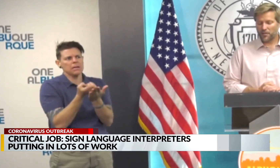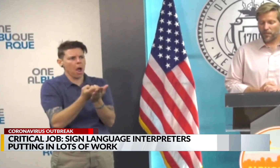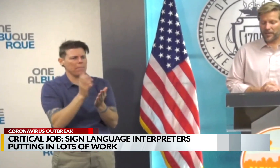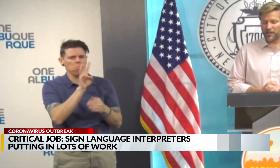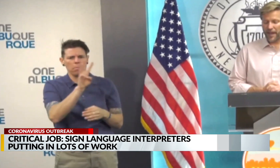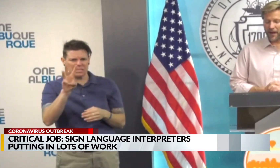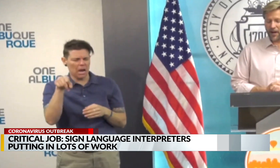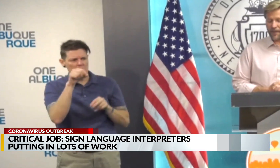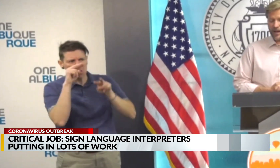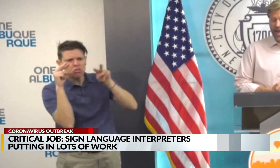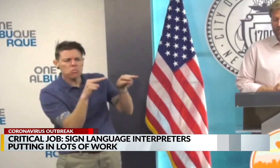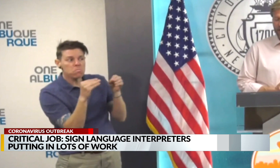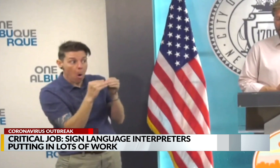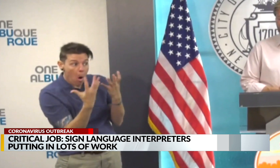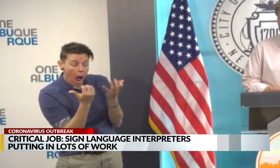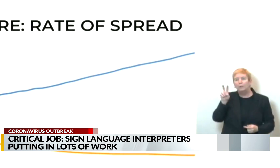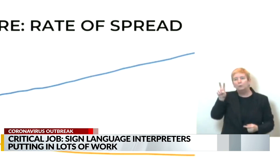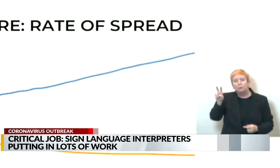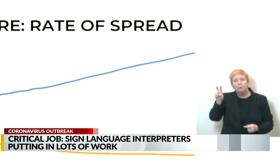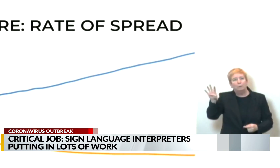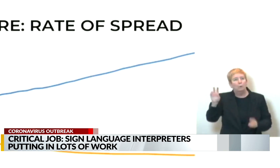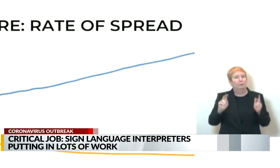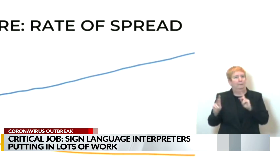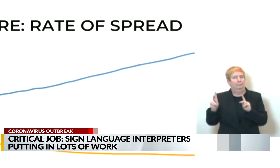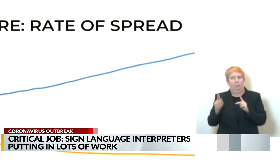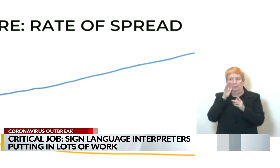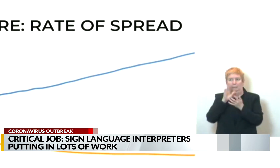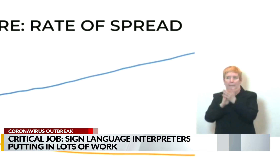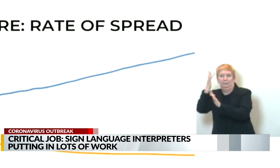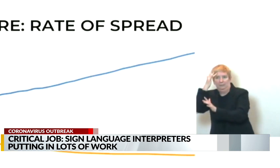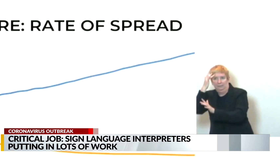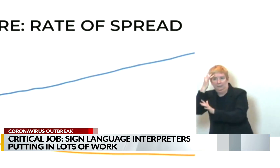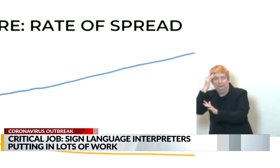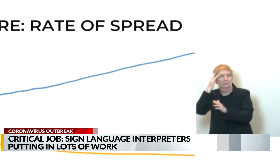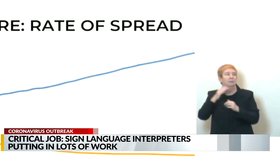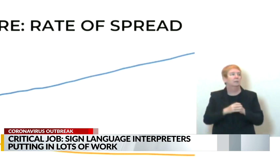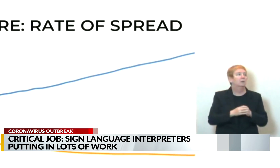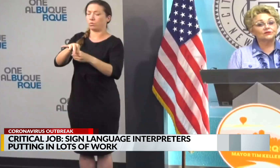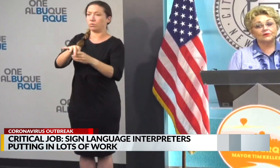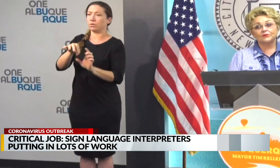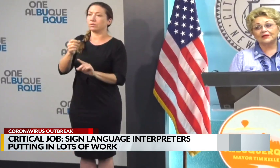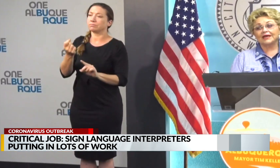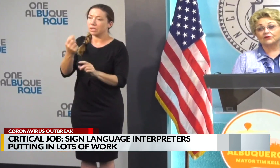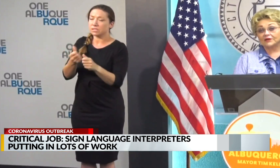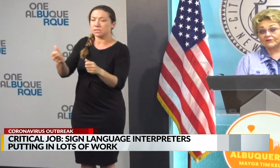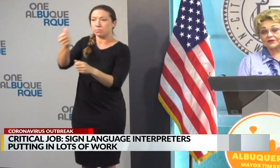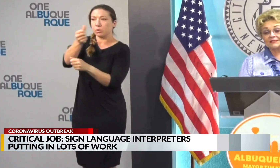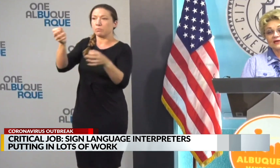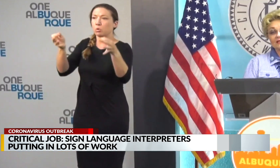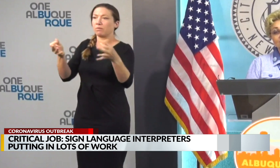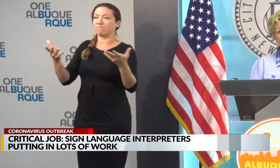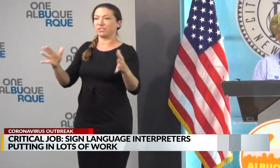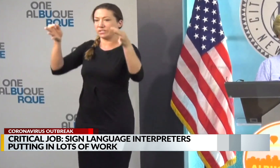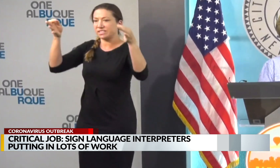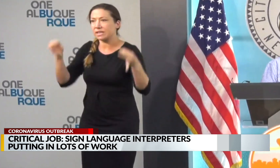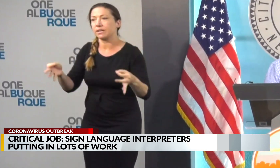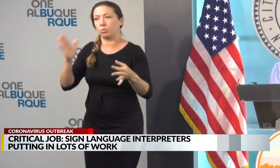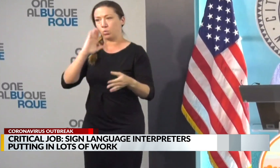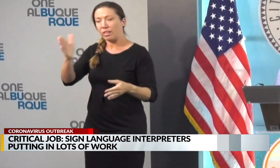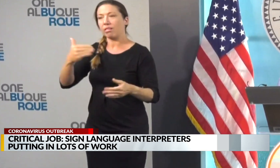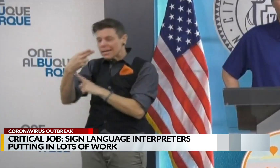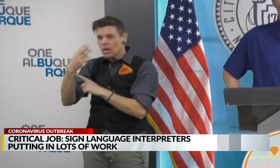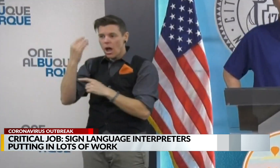us before the coronavirus, she was working part-time at CNN teaching ASL. Since the pandemic, she has been working around the clock